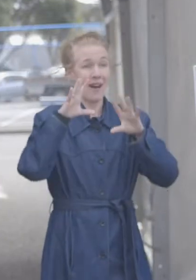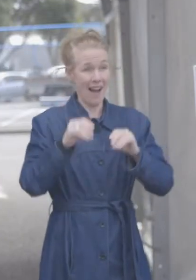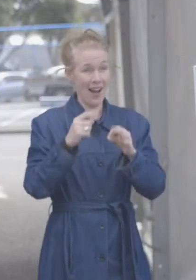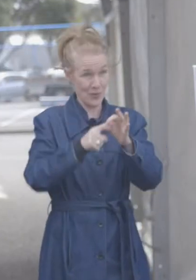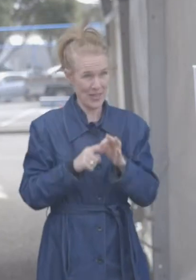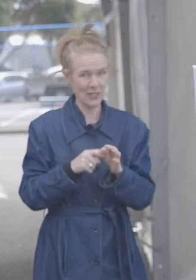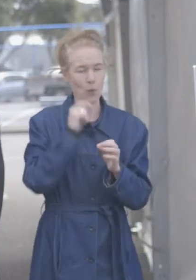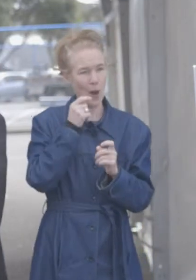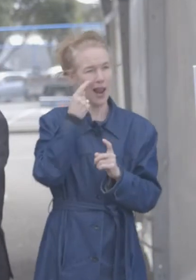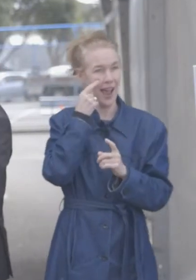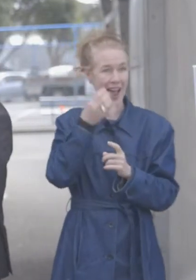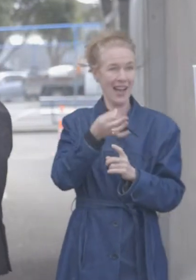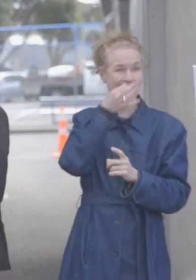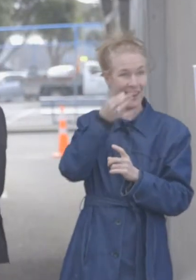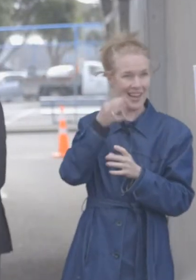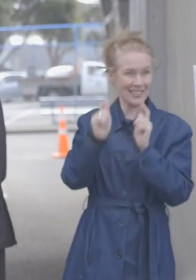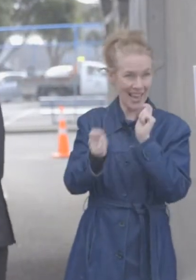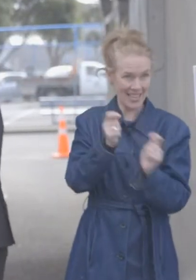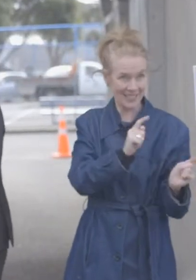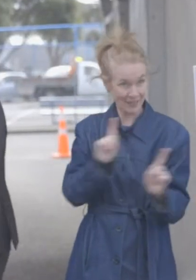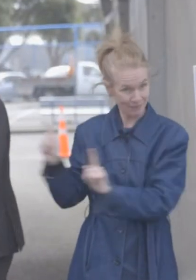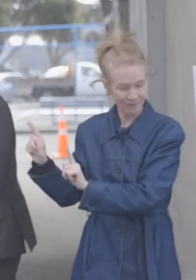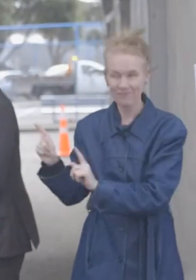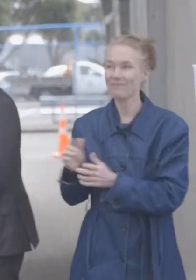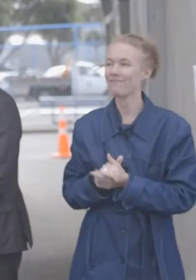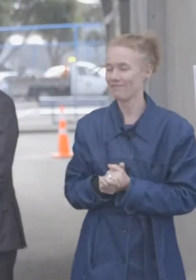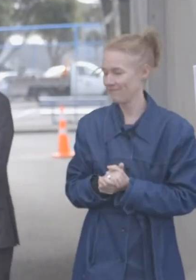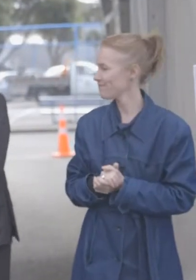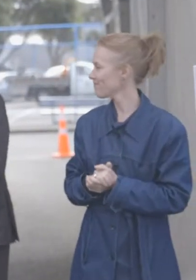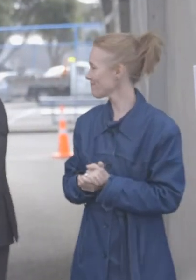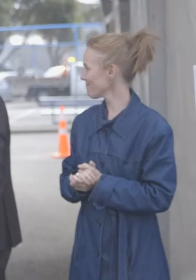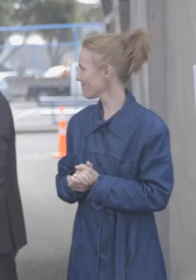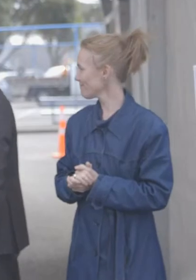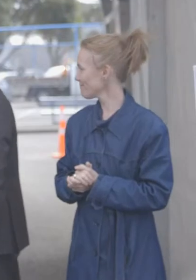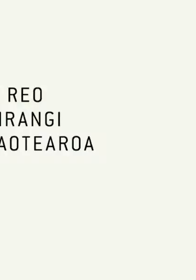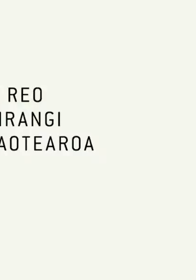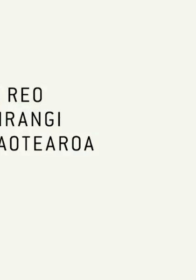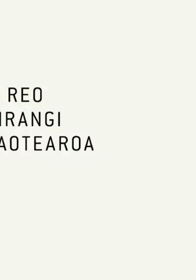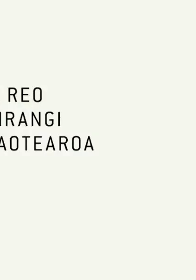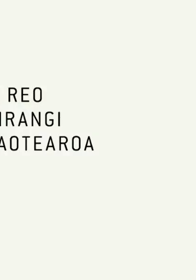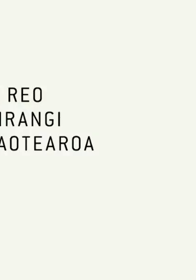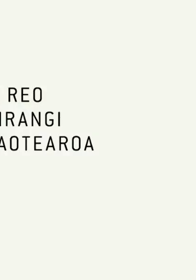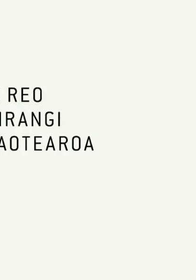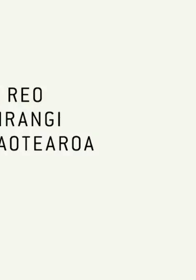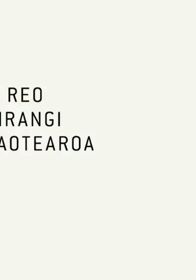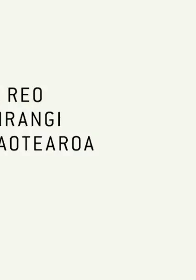show. Thank you. Right.